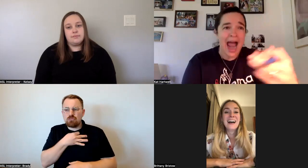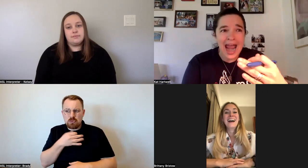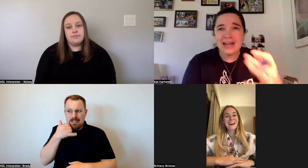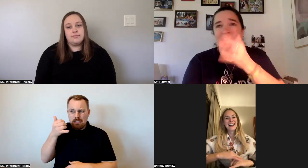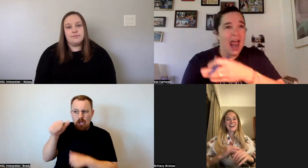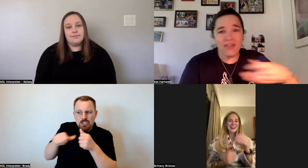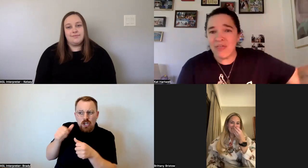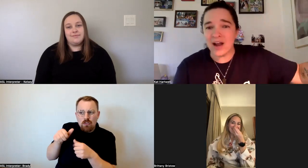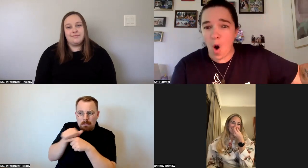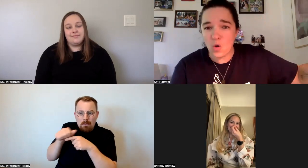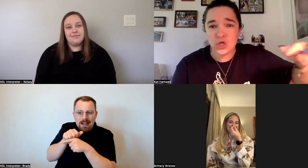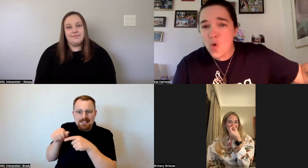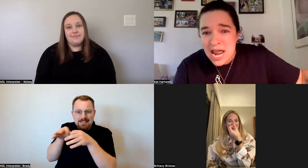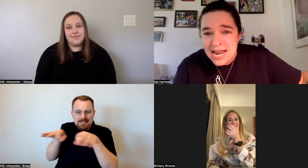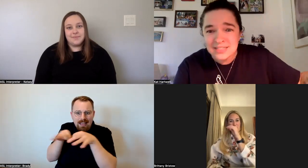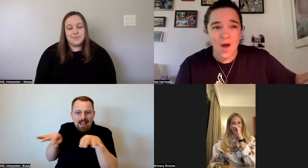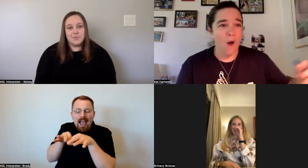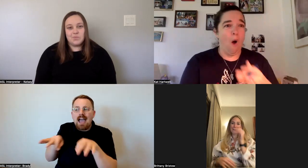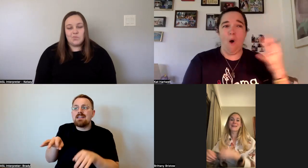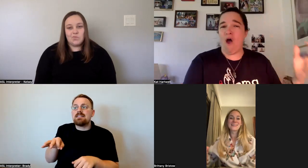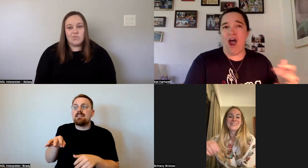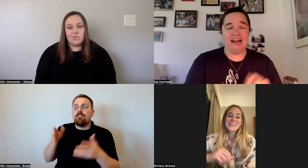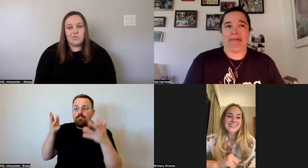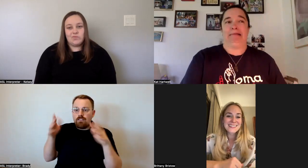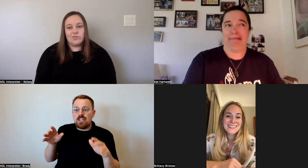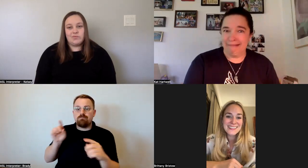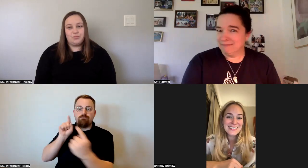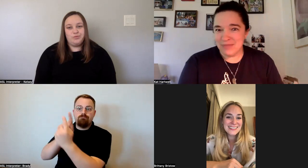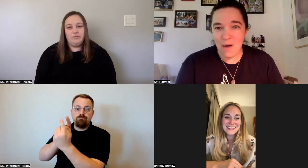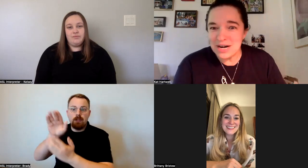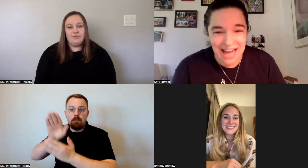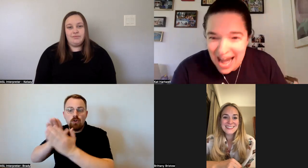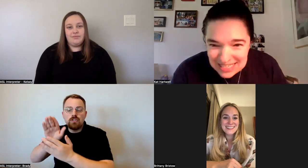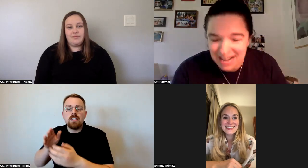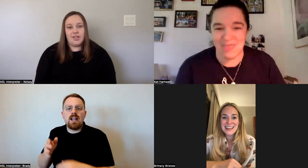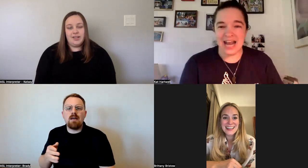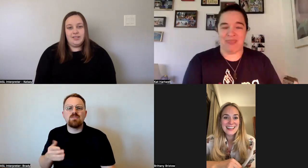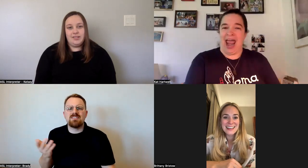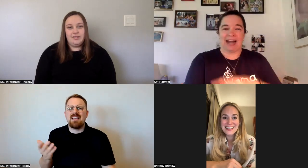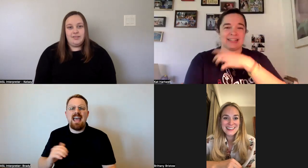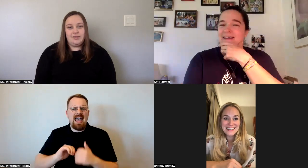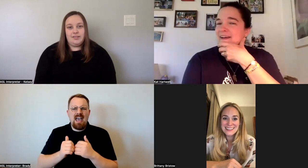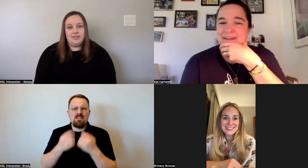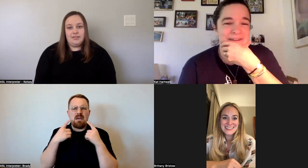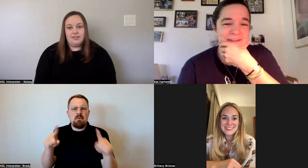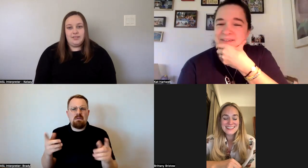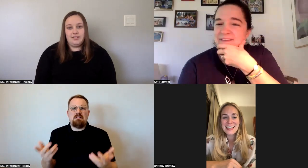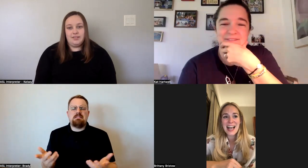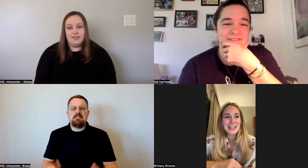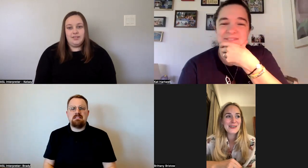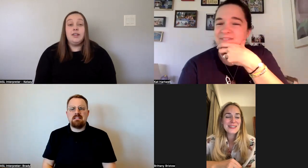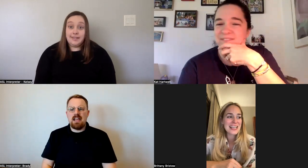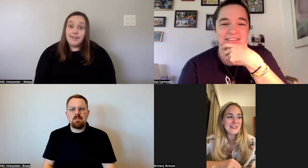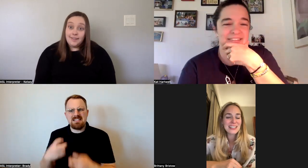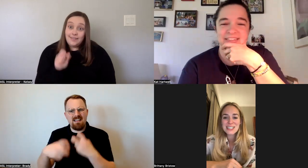practice the line and then they go do it? Or I would hate to think that.